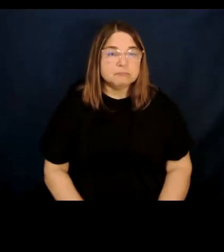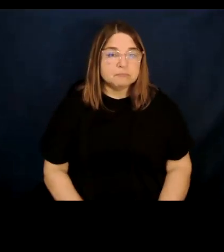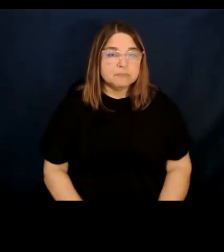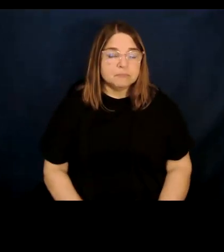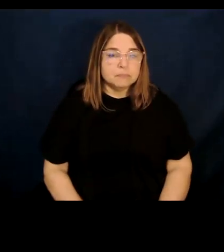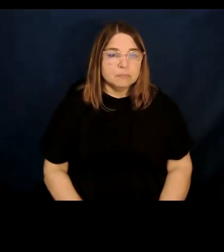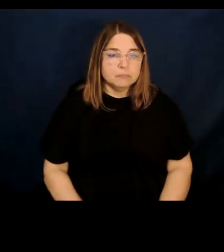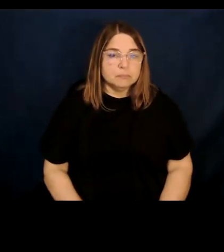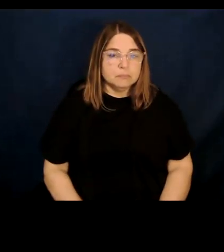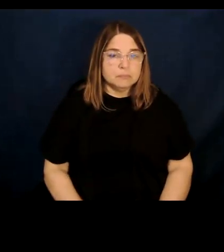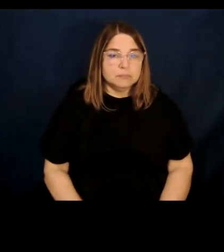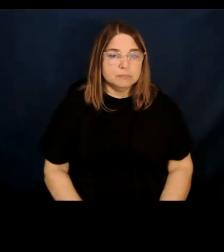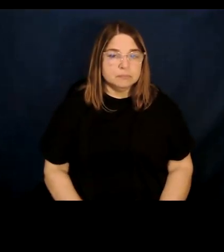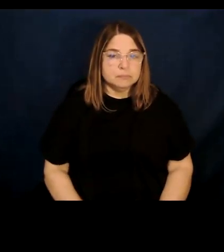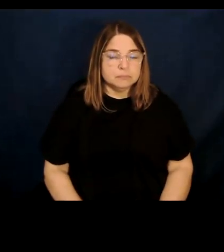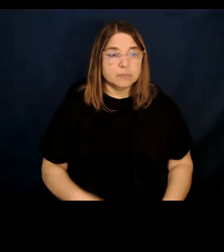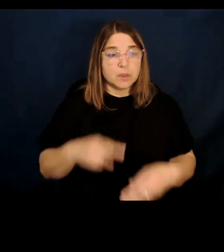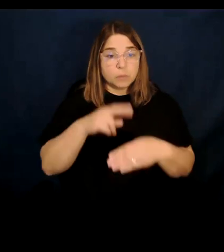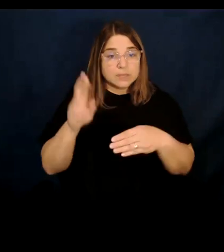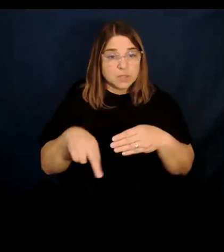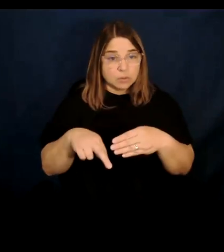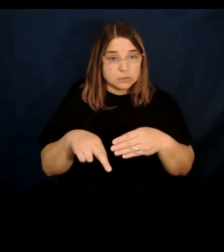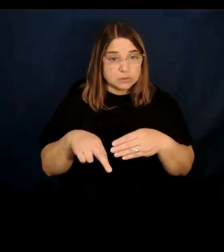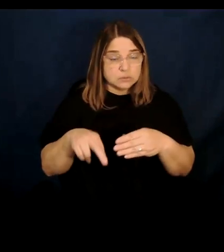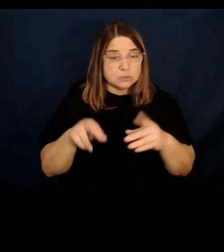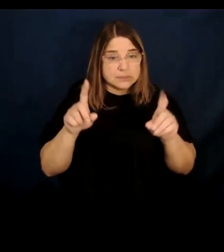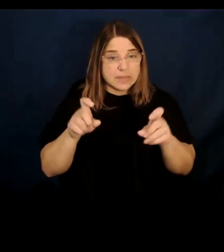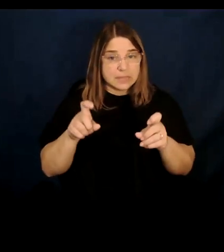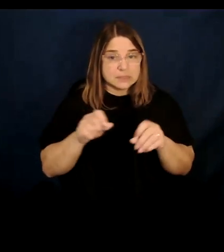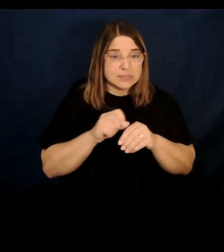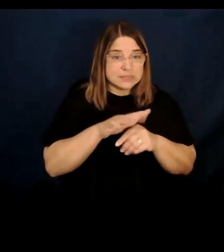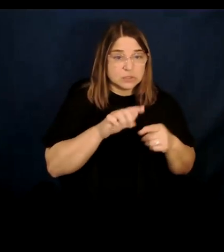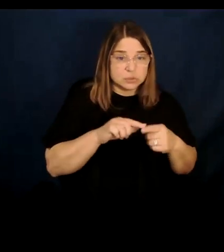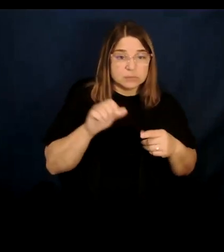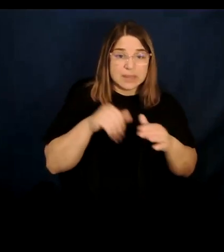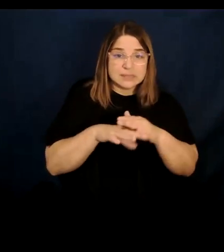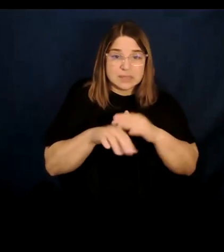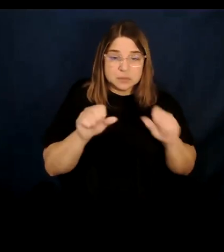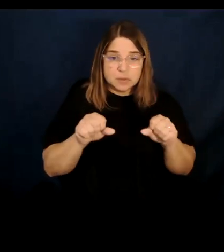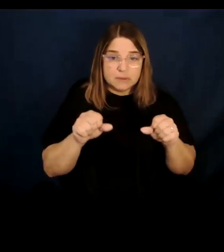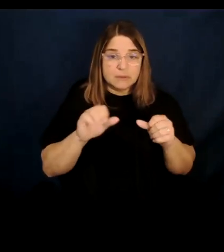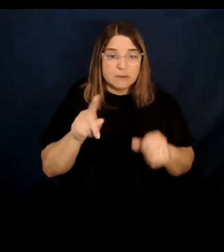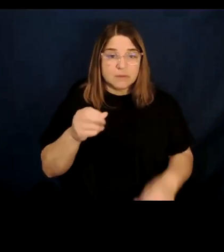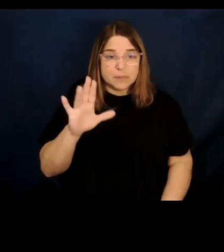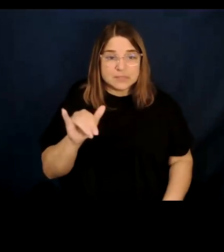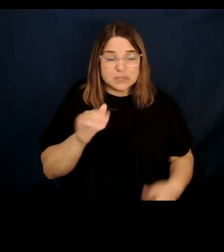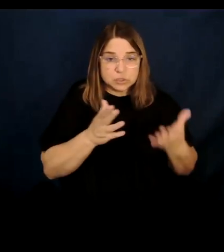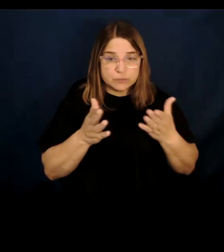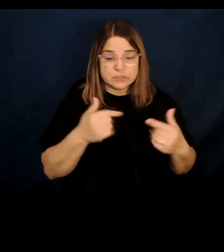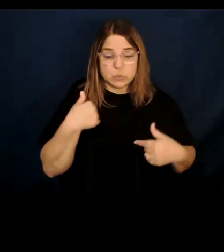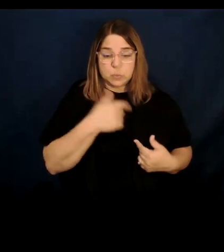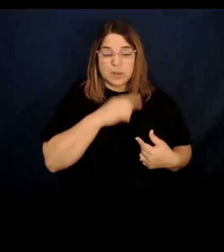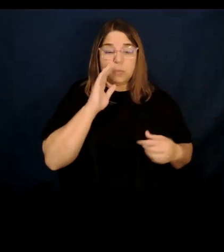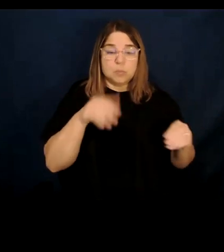place, ask that the results of the test be sent to Accessible Pharmacy Services. As your pharmacy provider, we